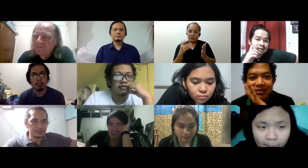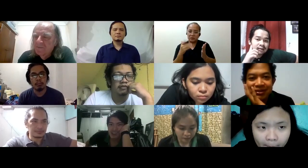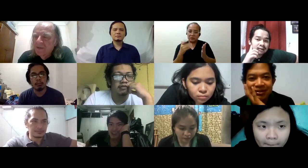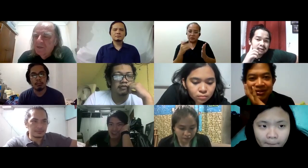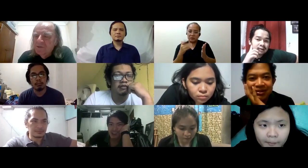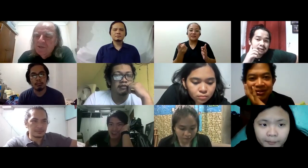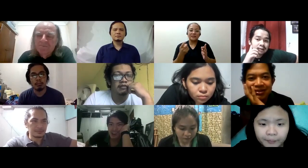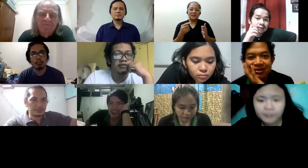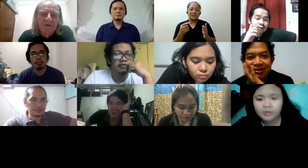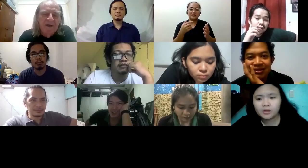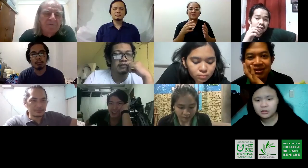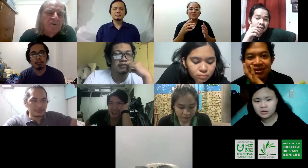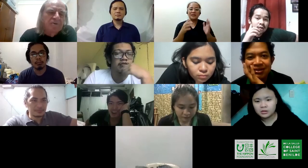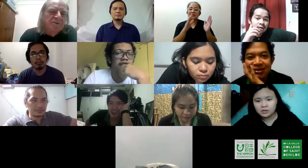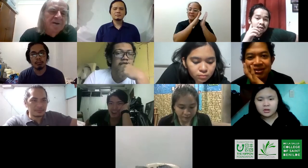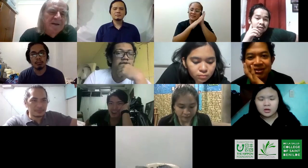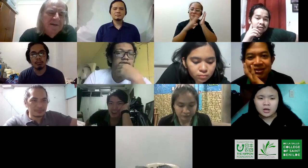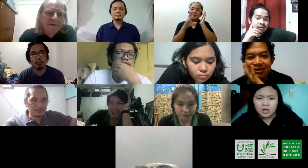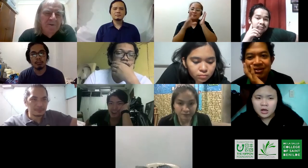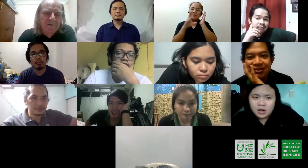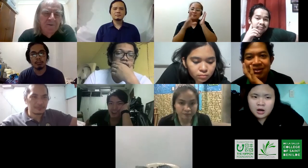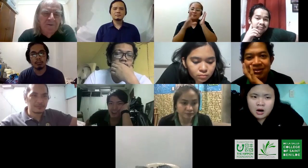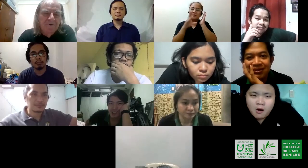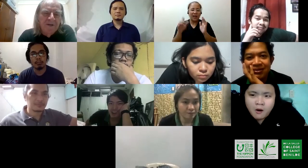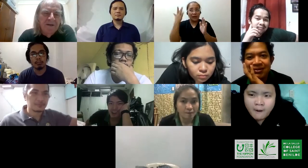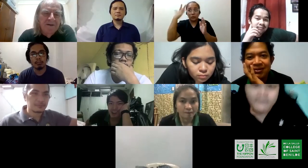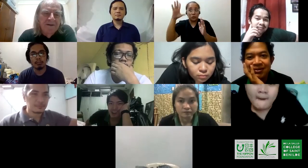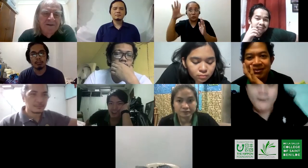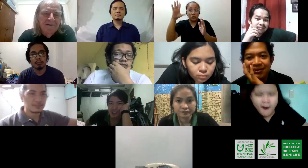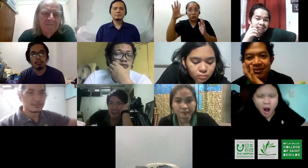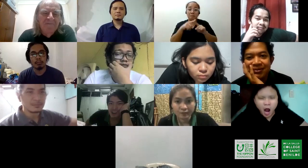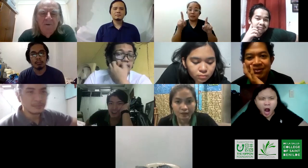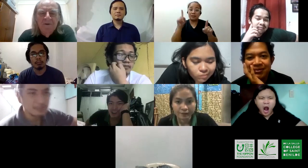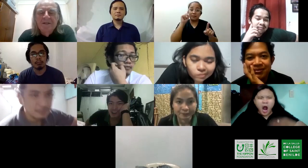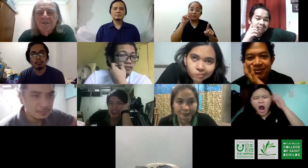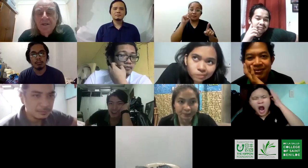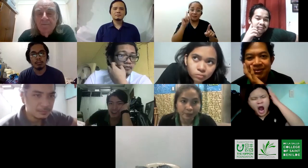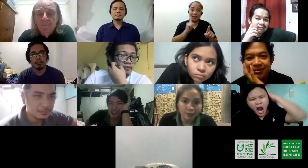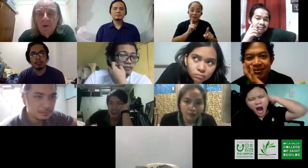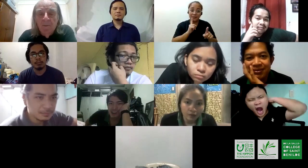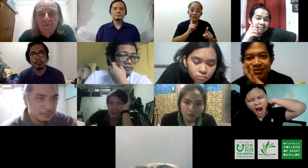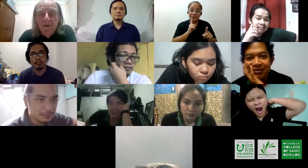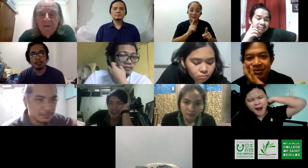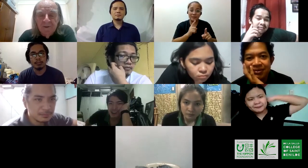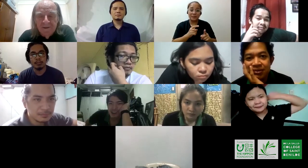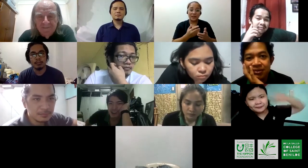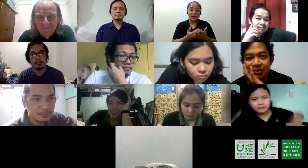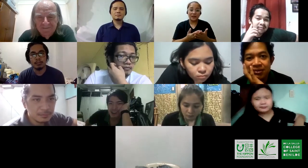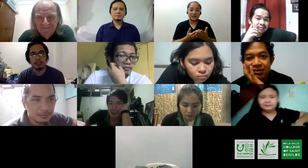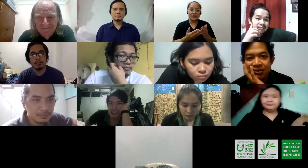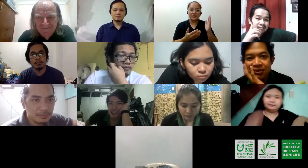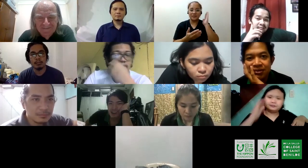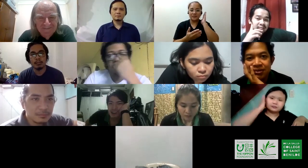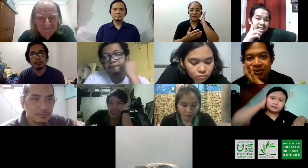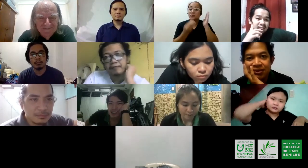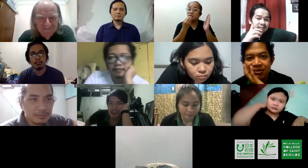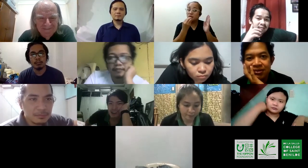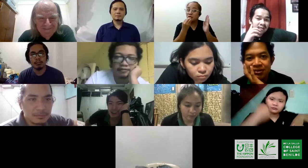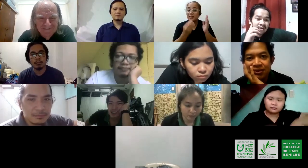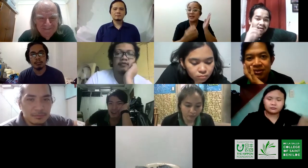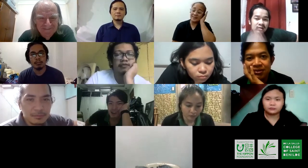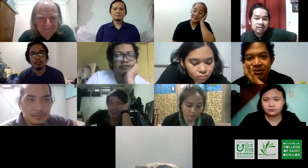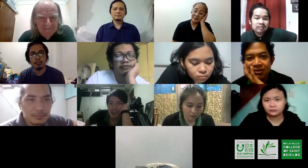sleep delicious, but for deaf culture, you say food and sleep are both delicious.